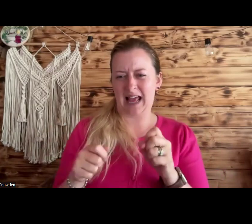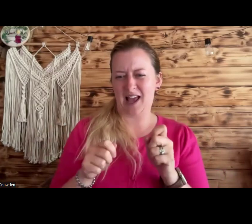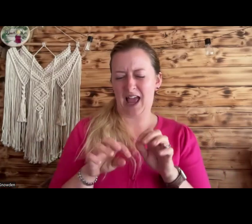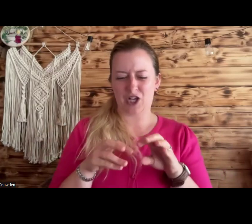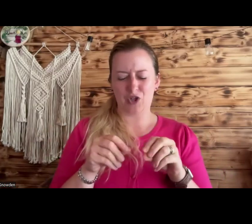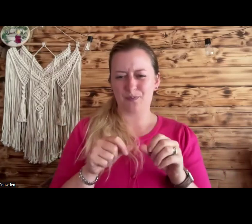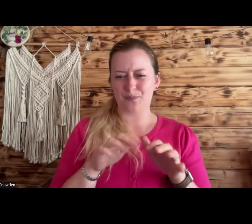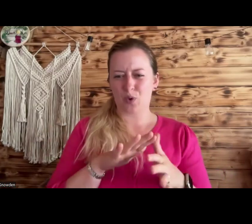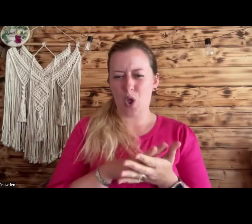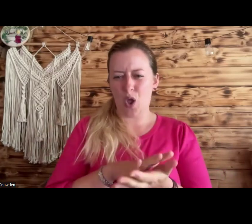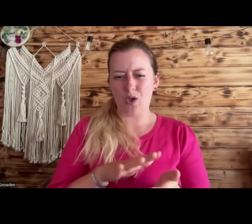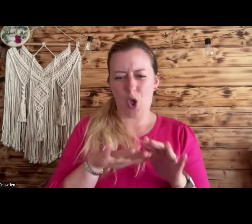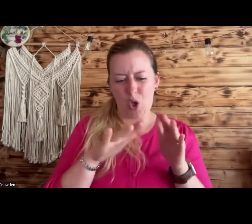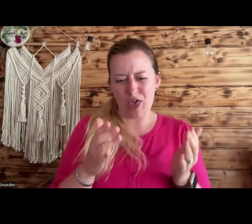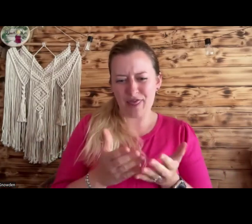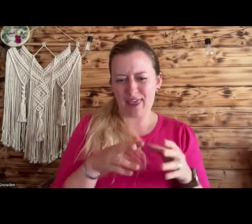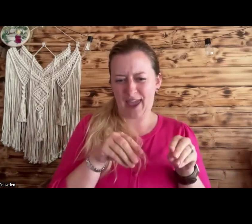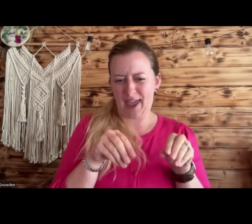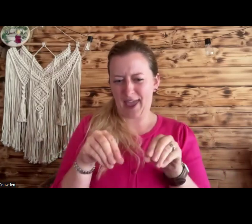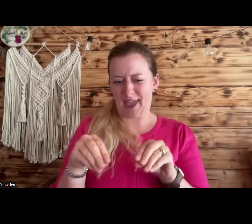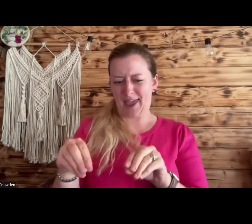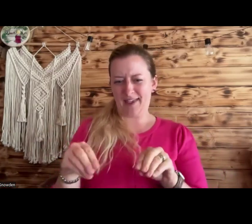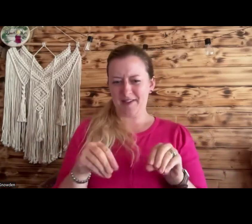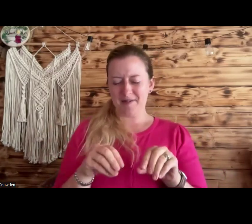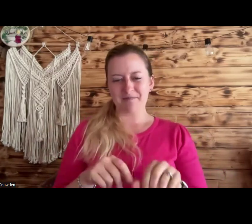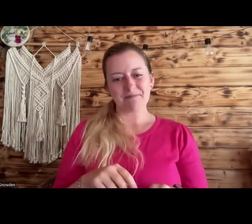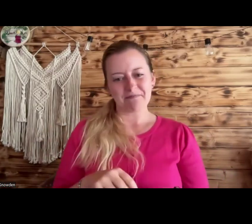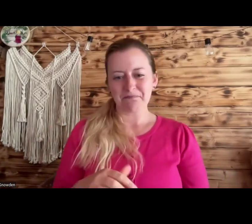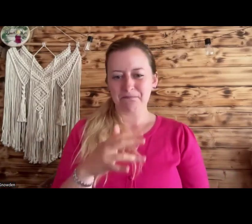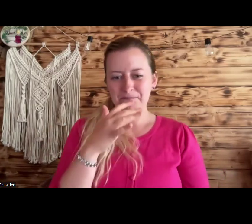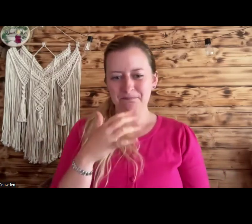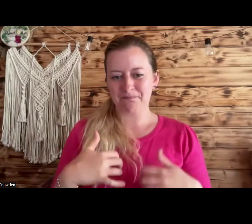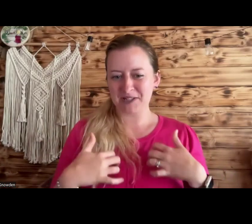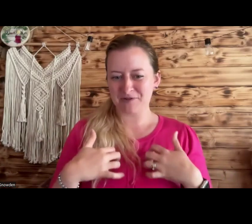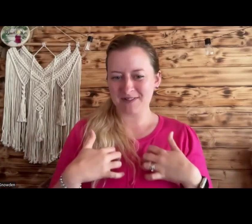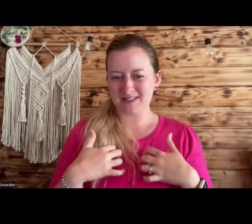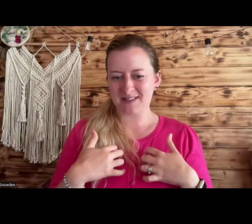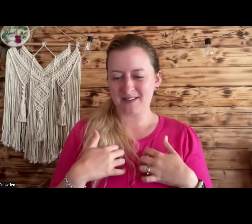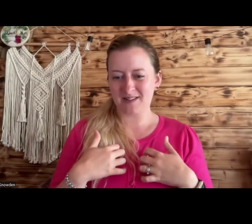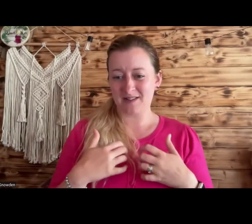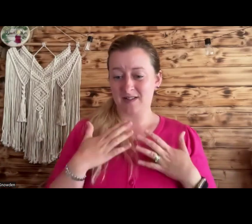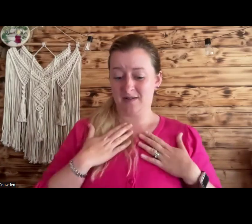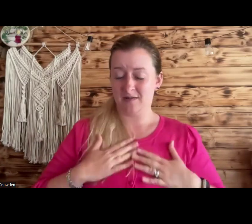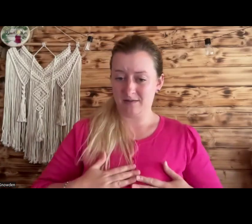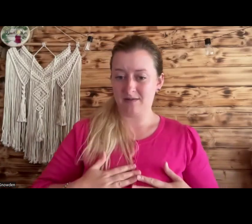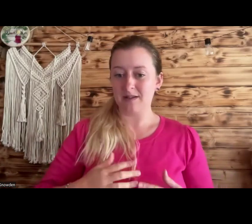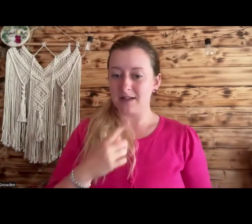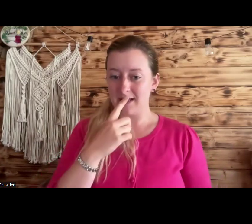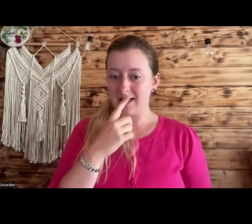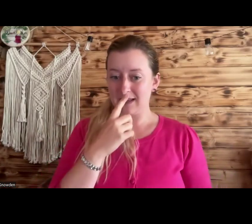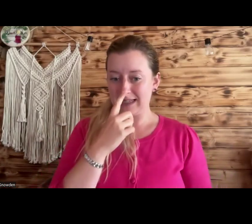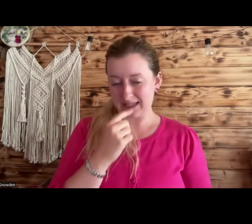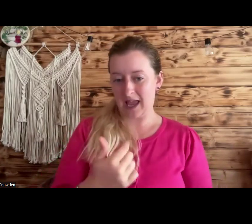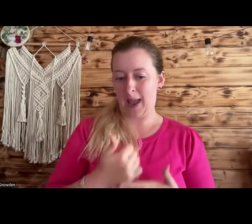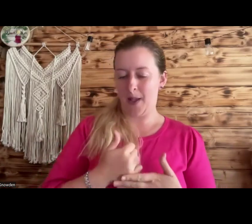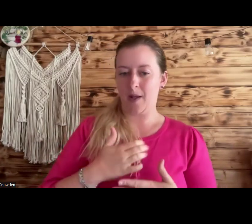well. So physically, it can help us or may help us with bronchial catarrh. So that could be